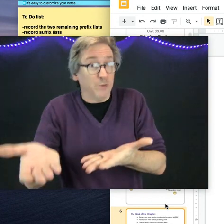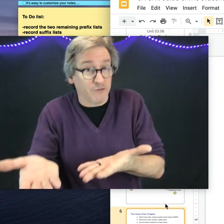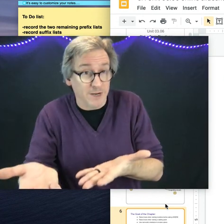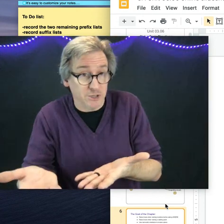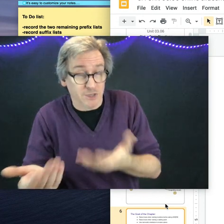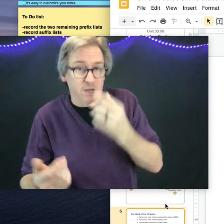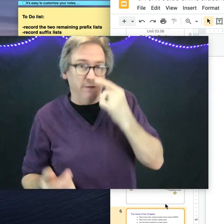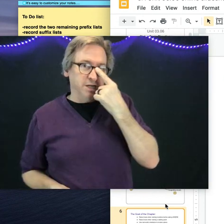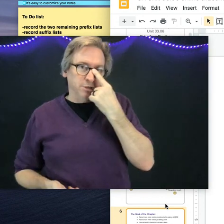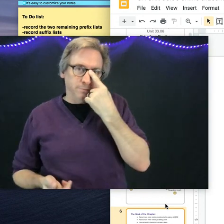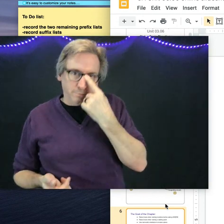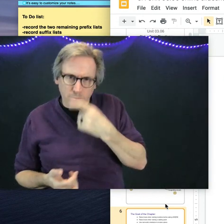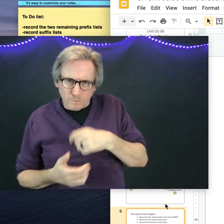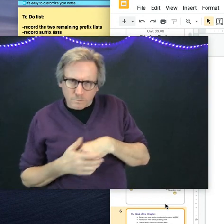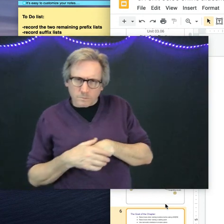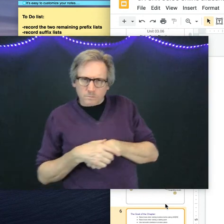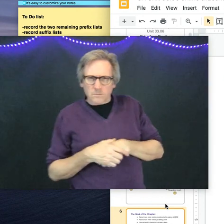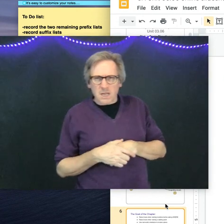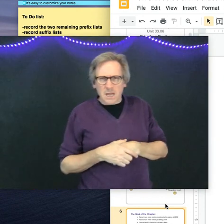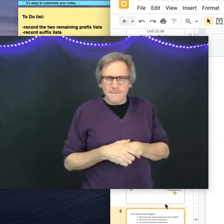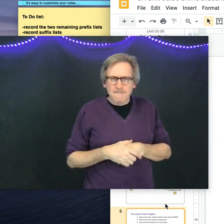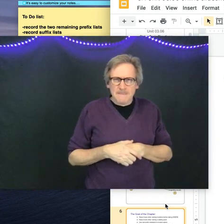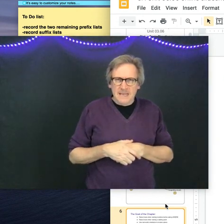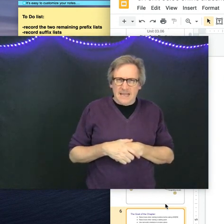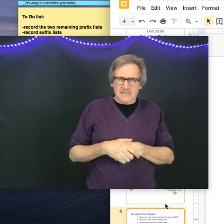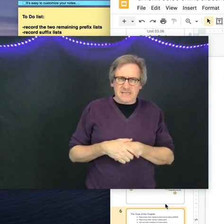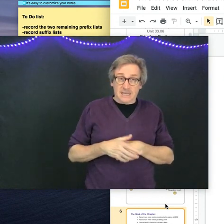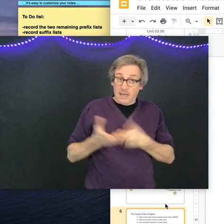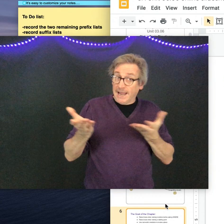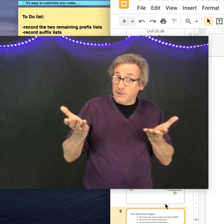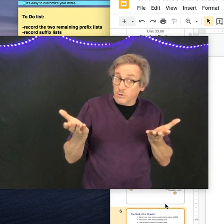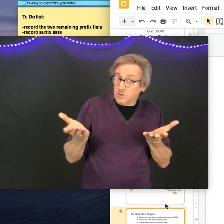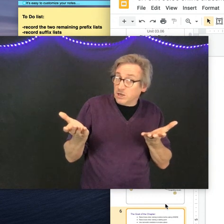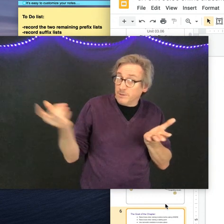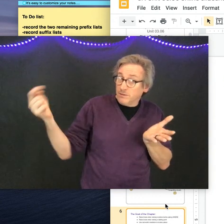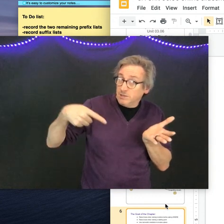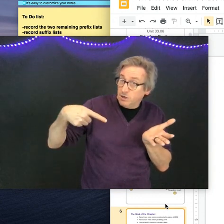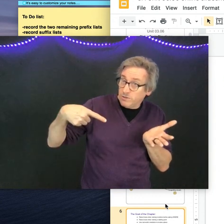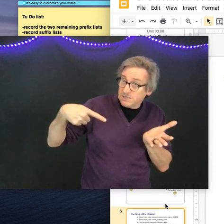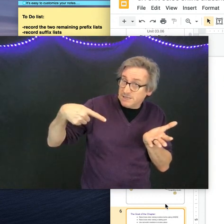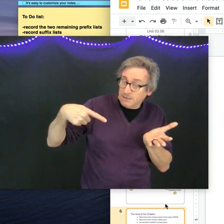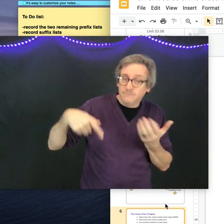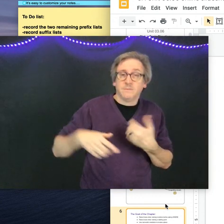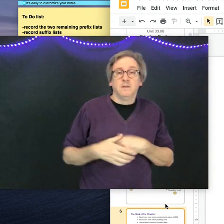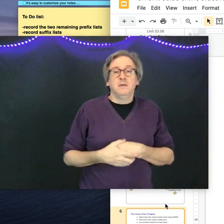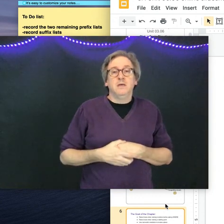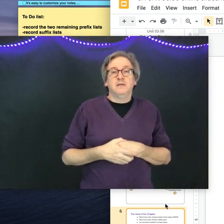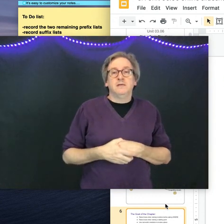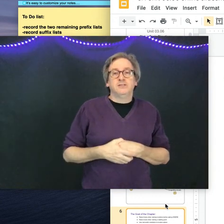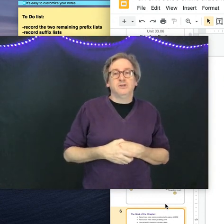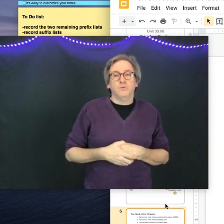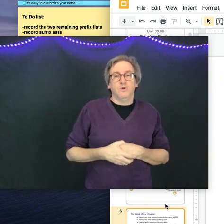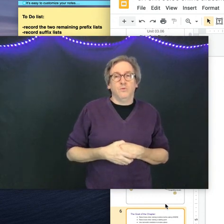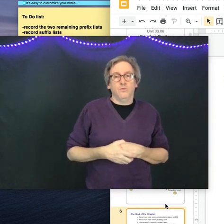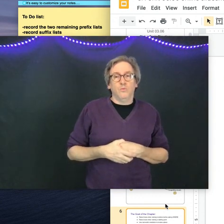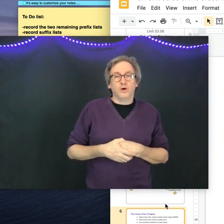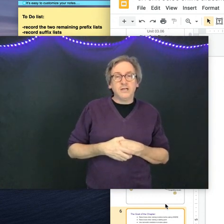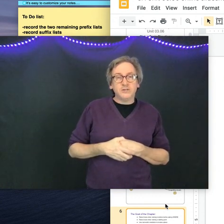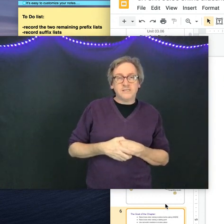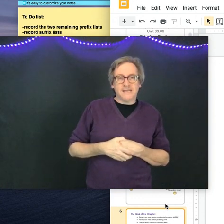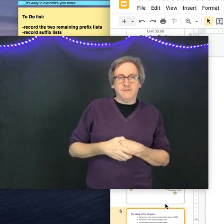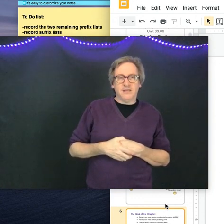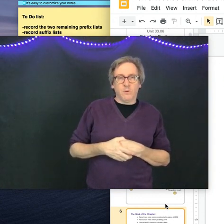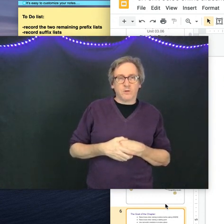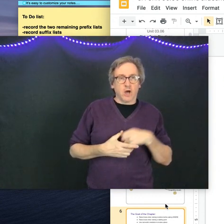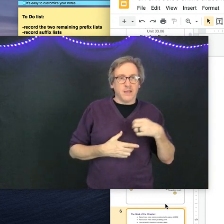introducing new information to the conversation. And it's like, hey, you know what I'm talking about? You know this thing? So we're going to